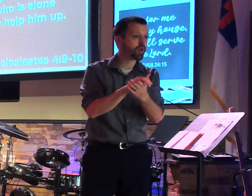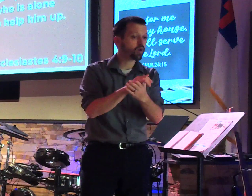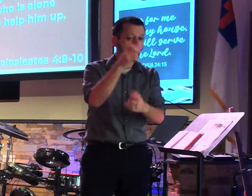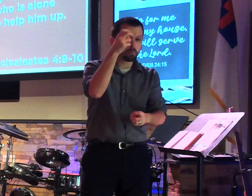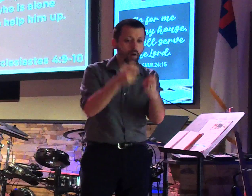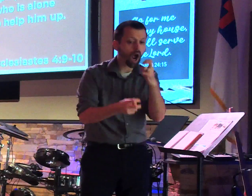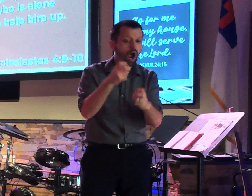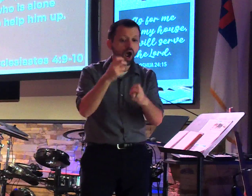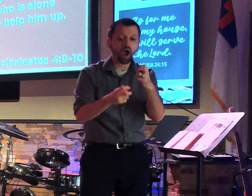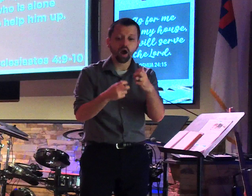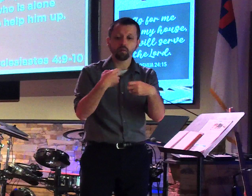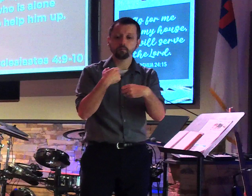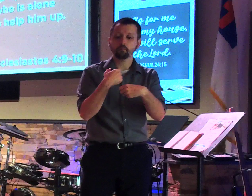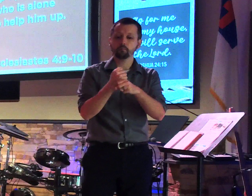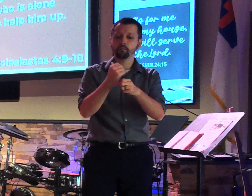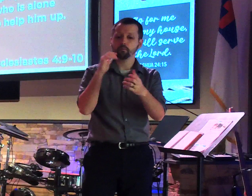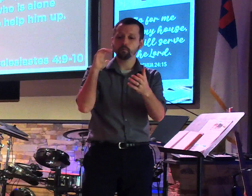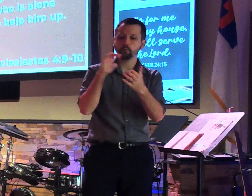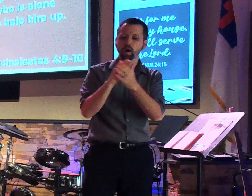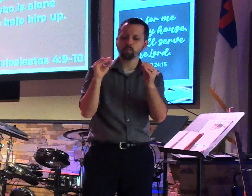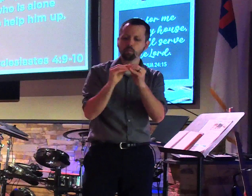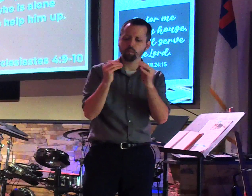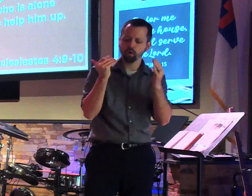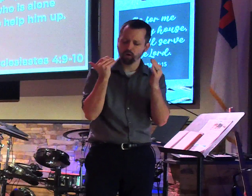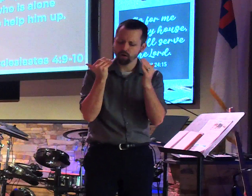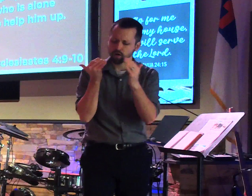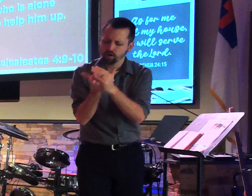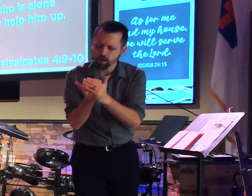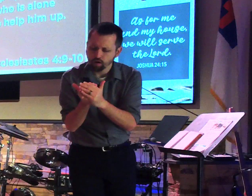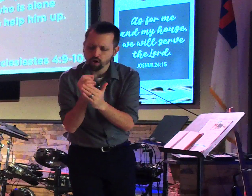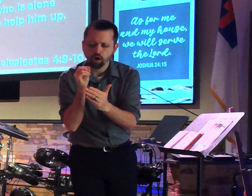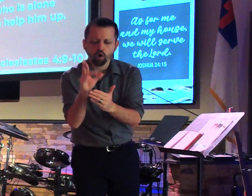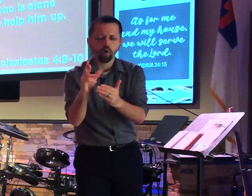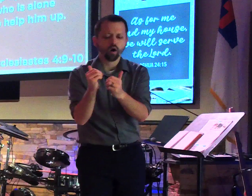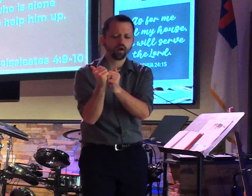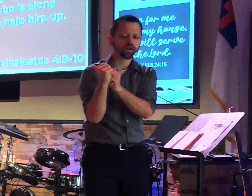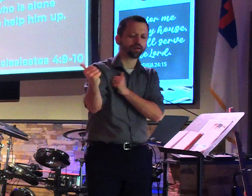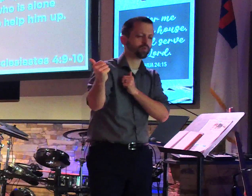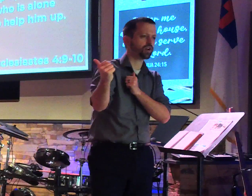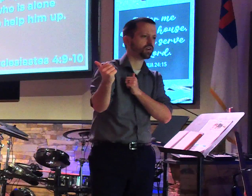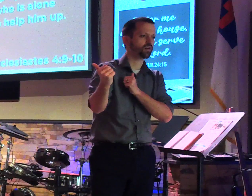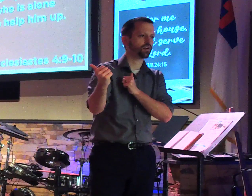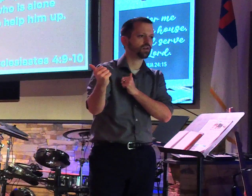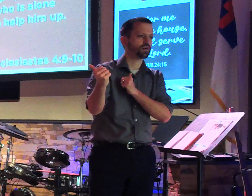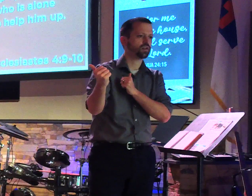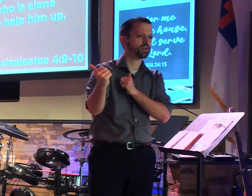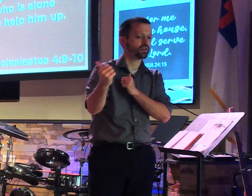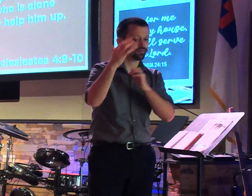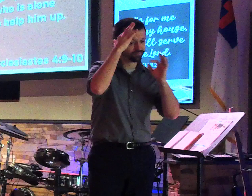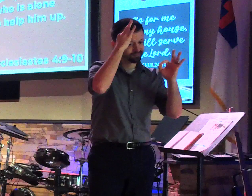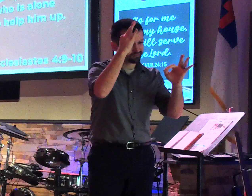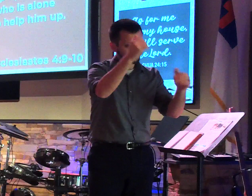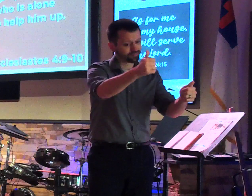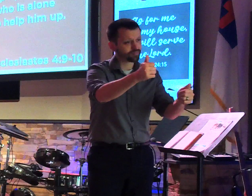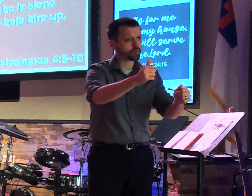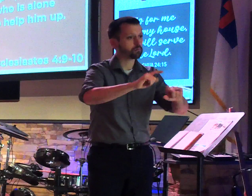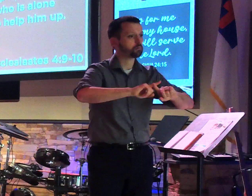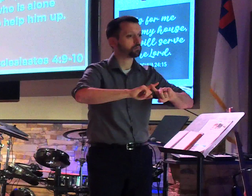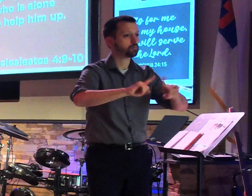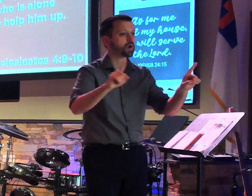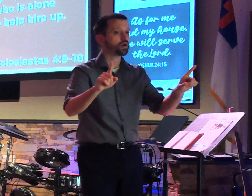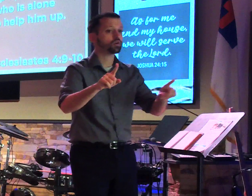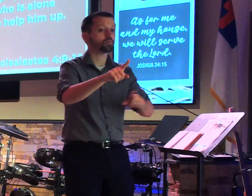bring you closer together in your marriage, or can drive you apart. But the point is this: you must